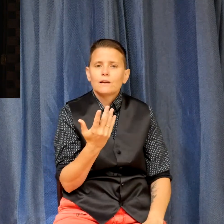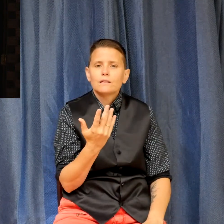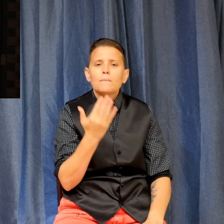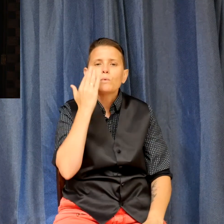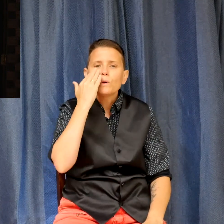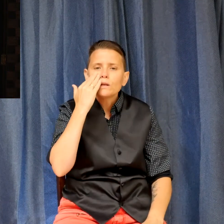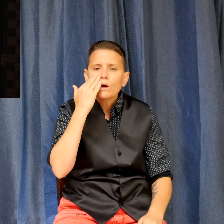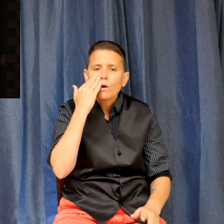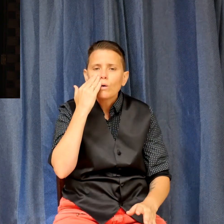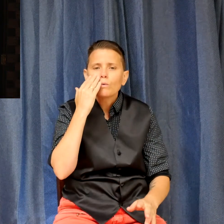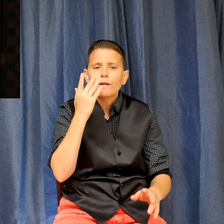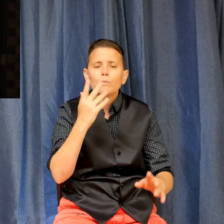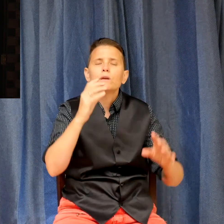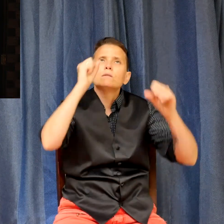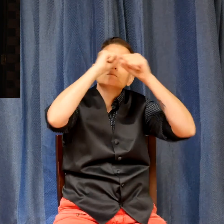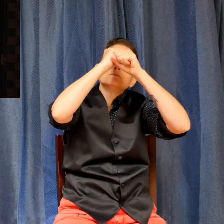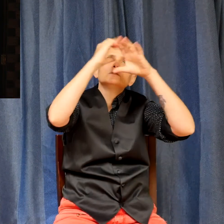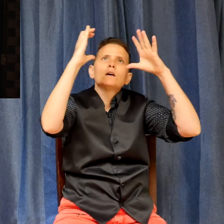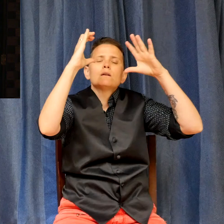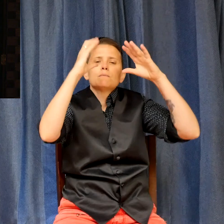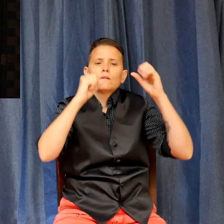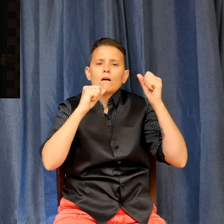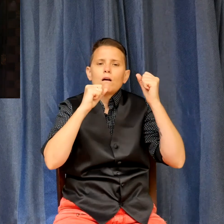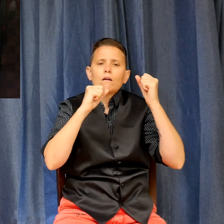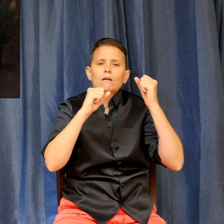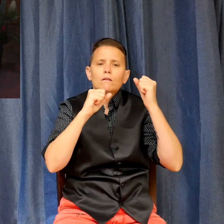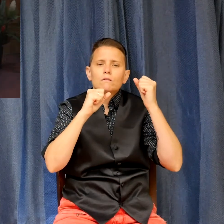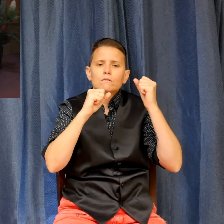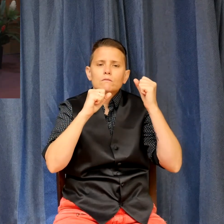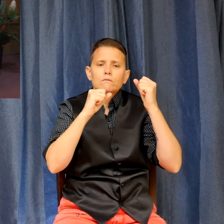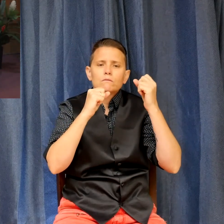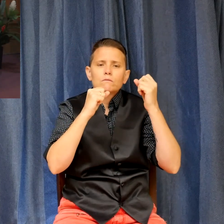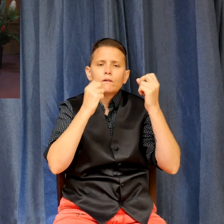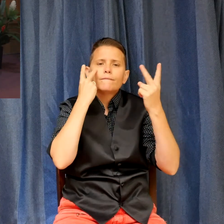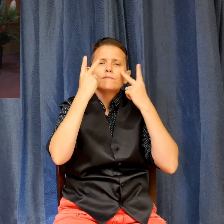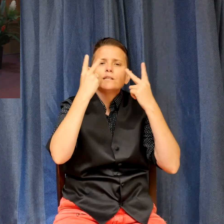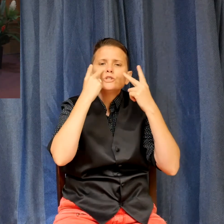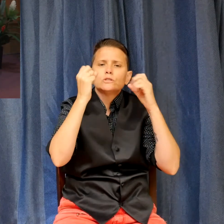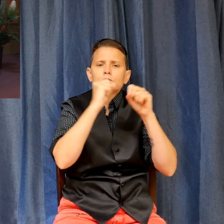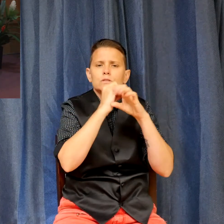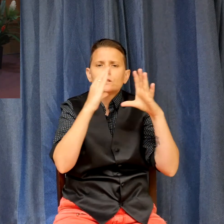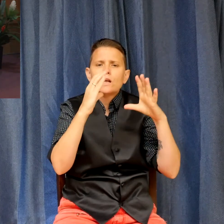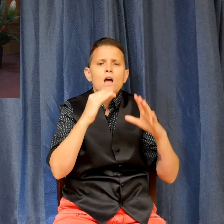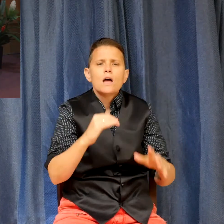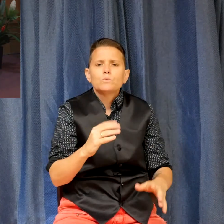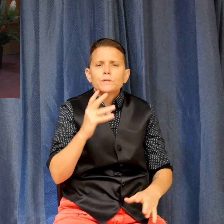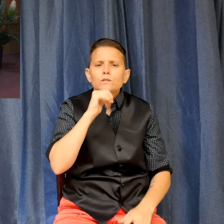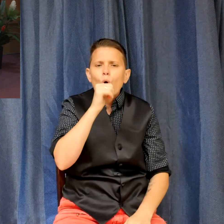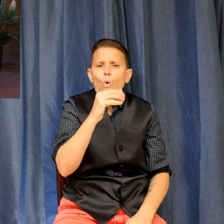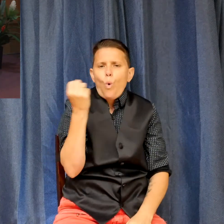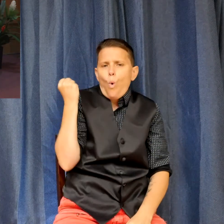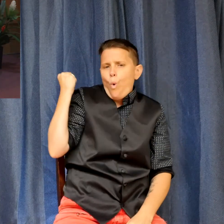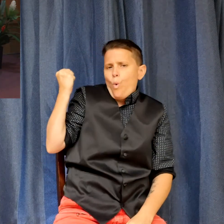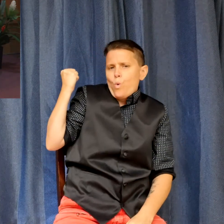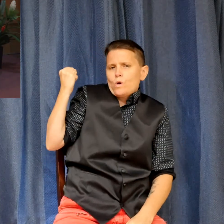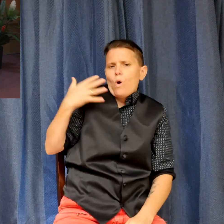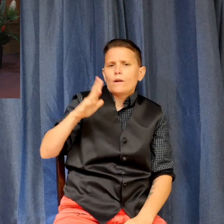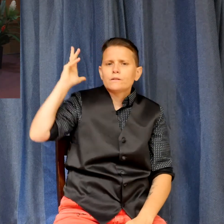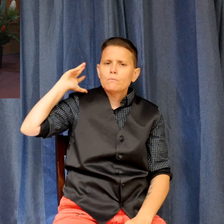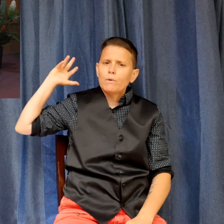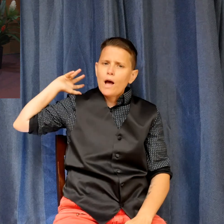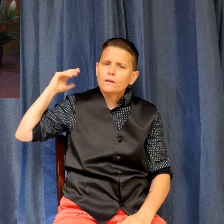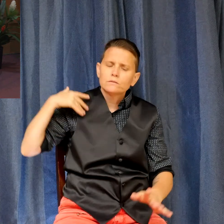that's the way we set up a vision for our future. Right. And instead of living from the memories of our past.